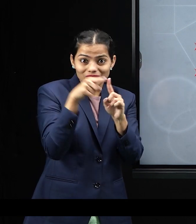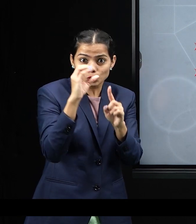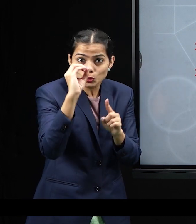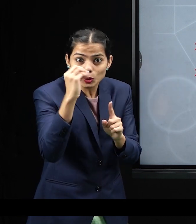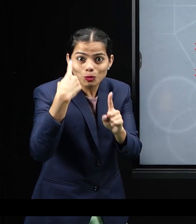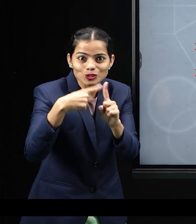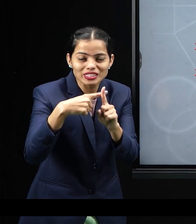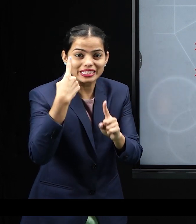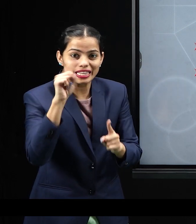positive.